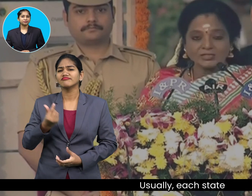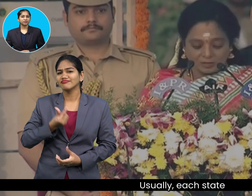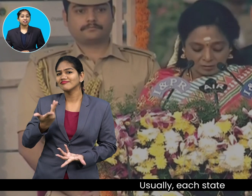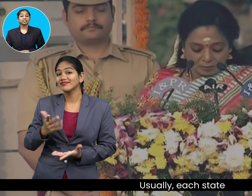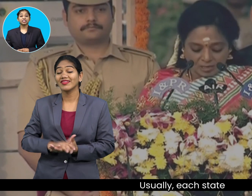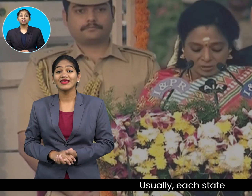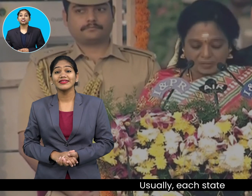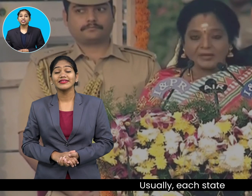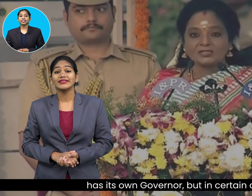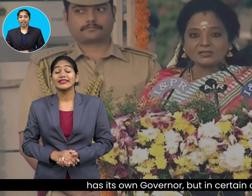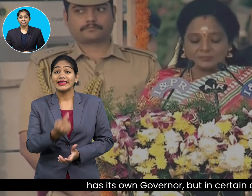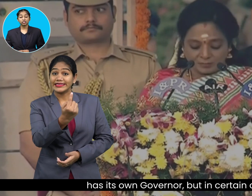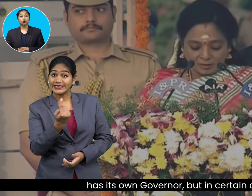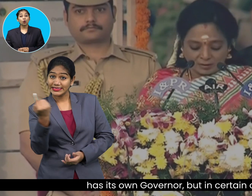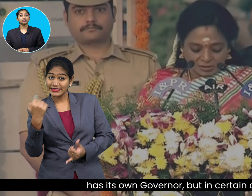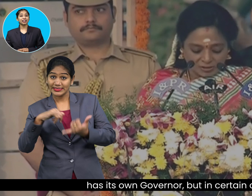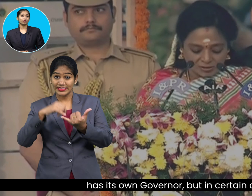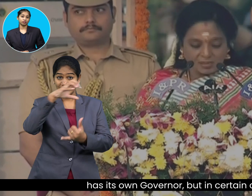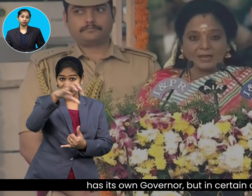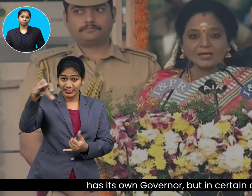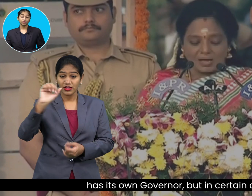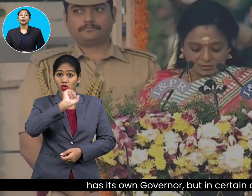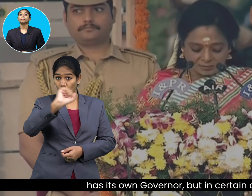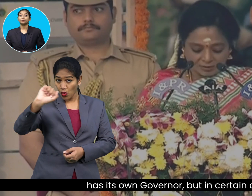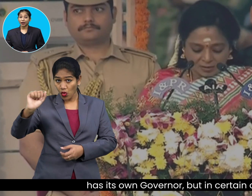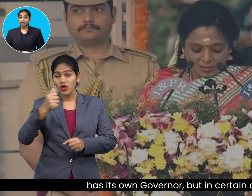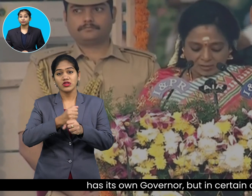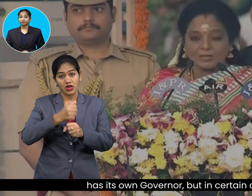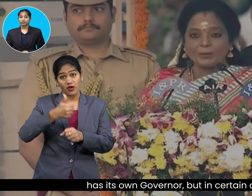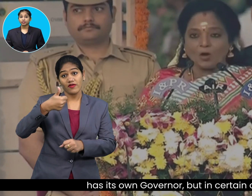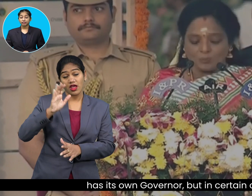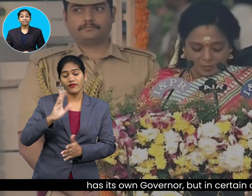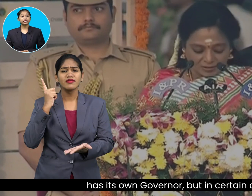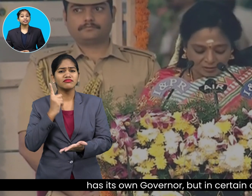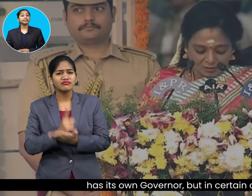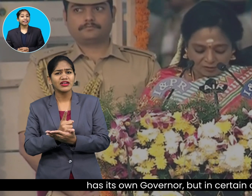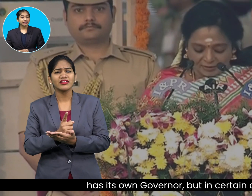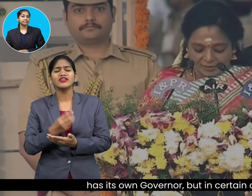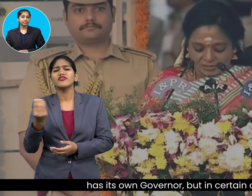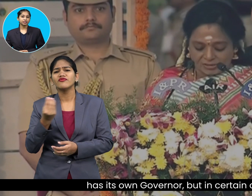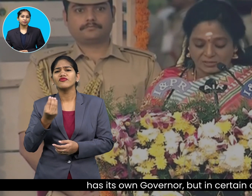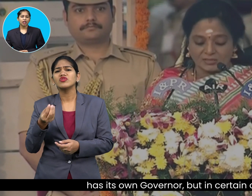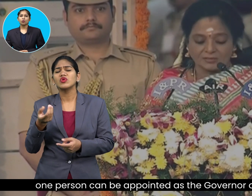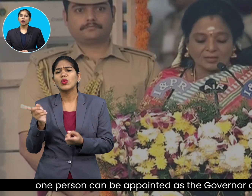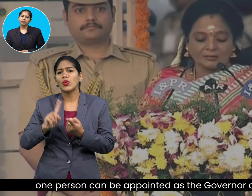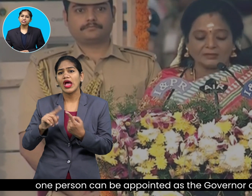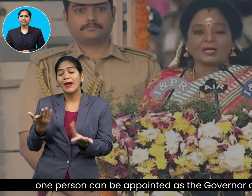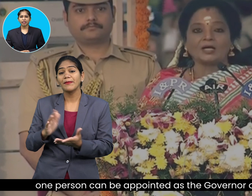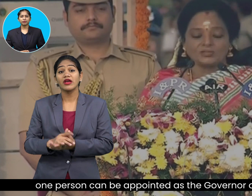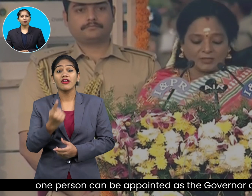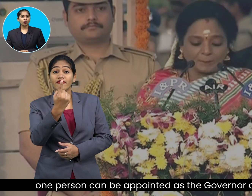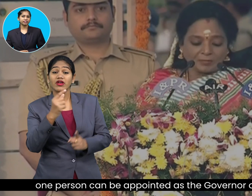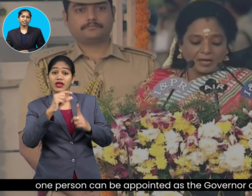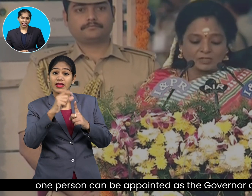Usually, each state has its own governor, but in certain cases, one